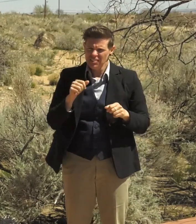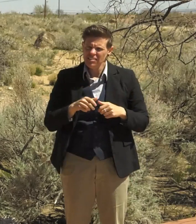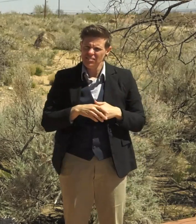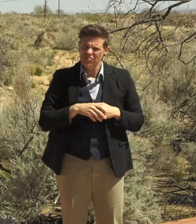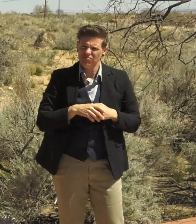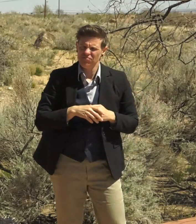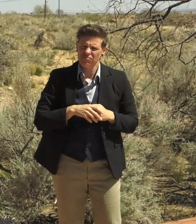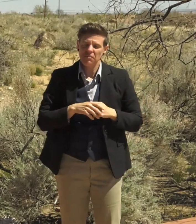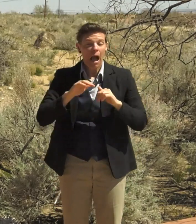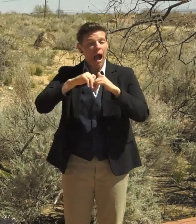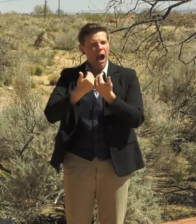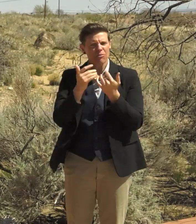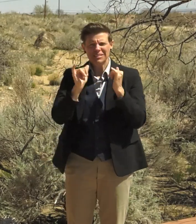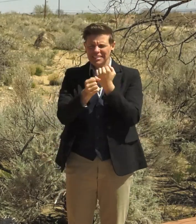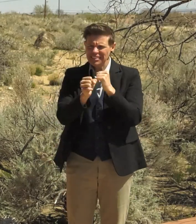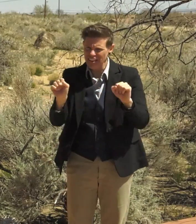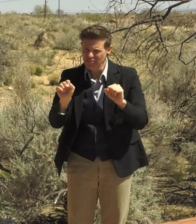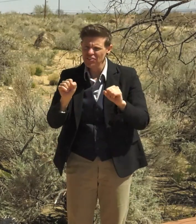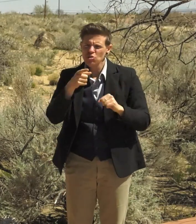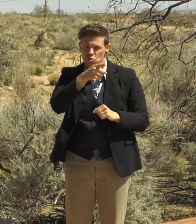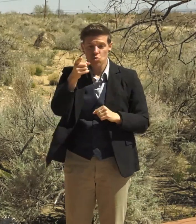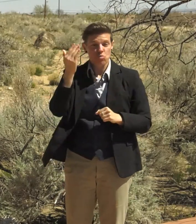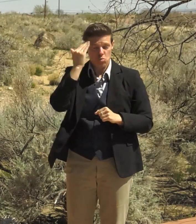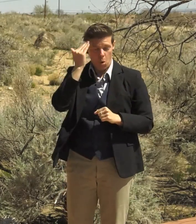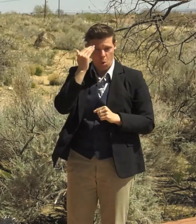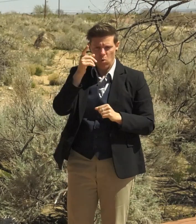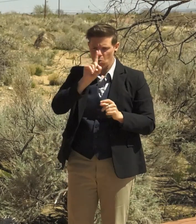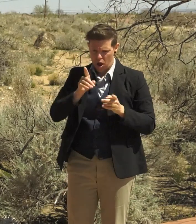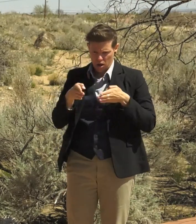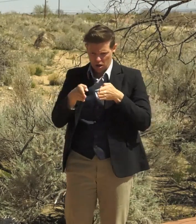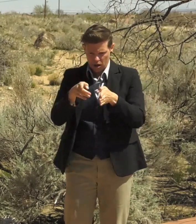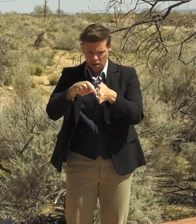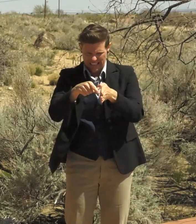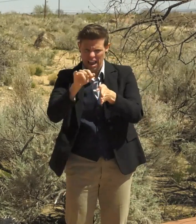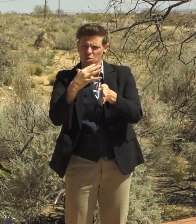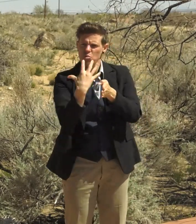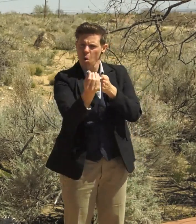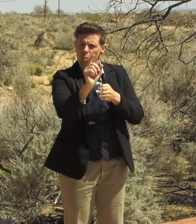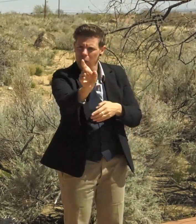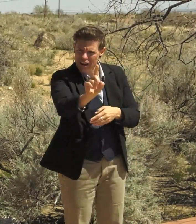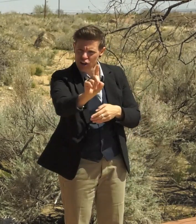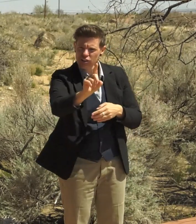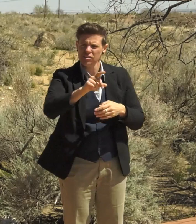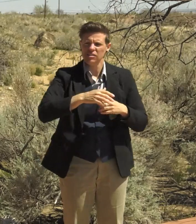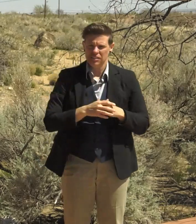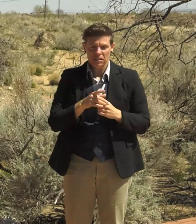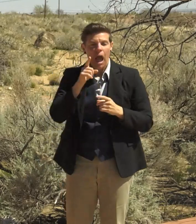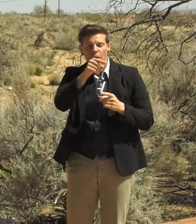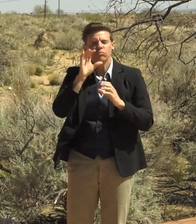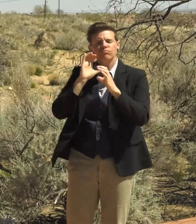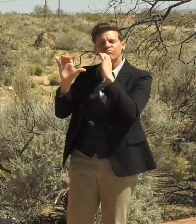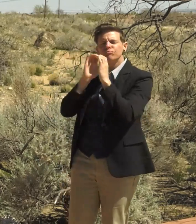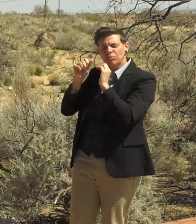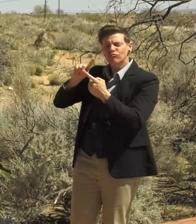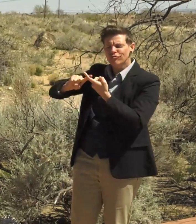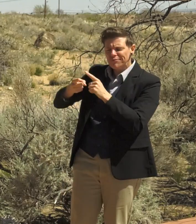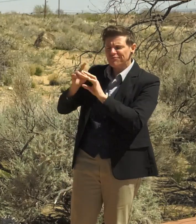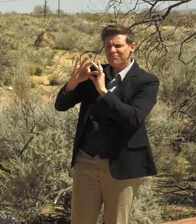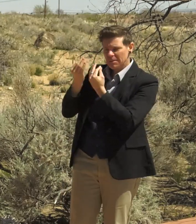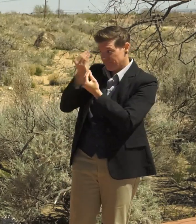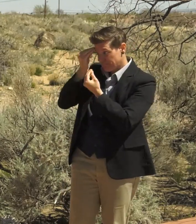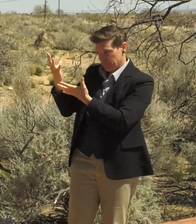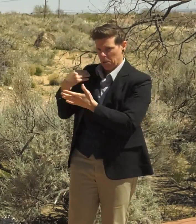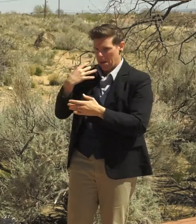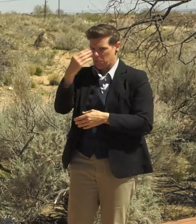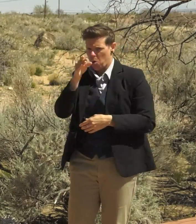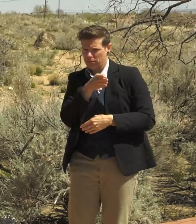where you're going, that you let somebody else know where you're going, and you bring a map. Again, you can get maps on all these places, the major public open space